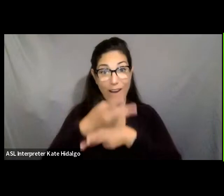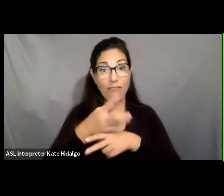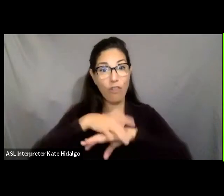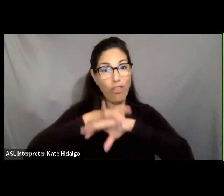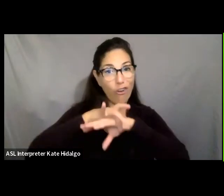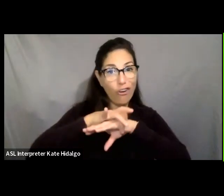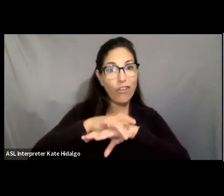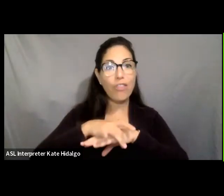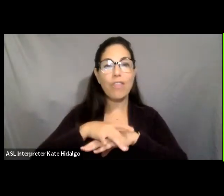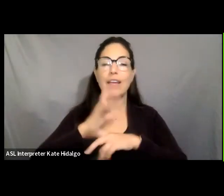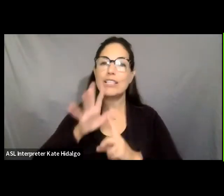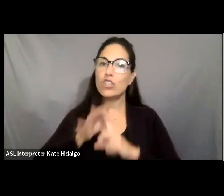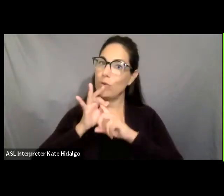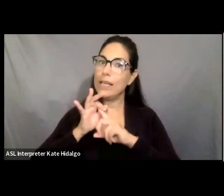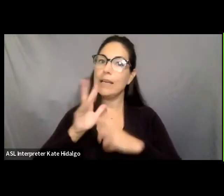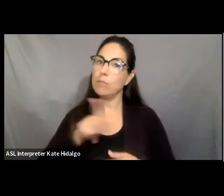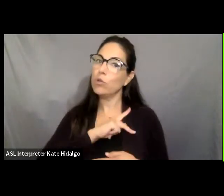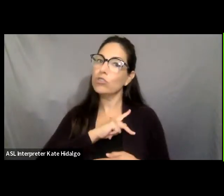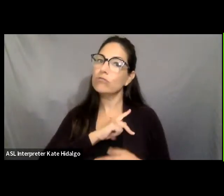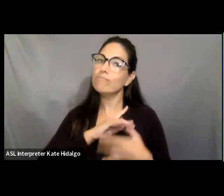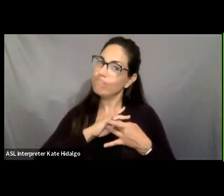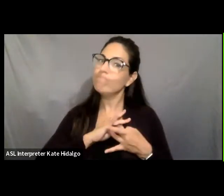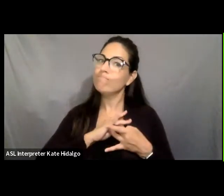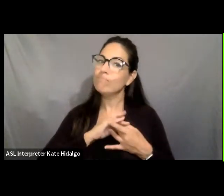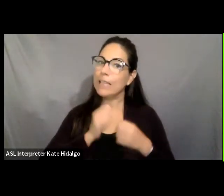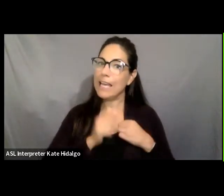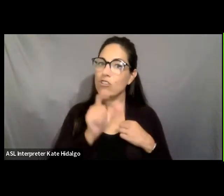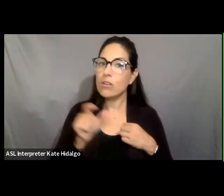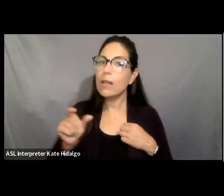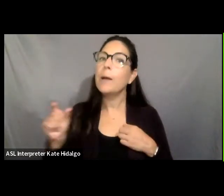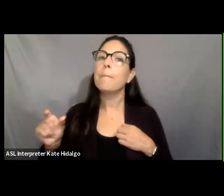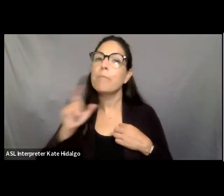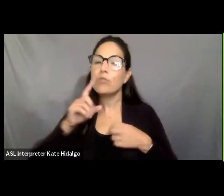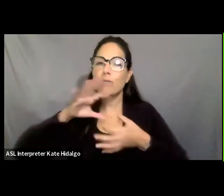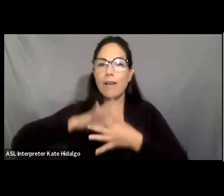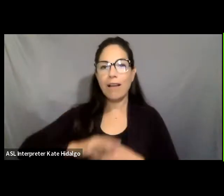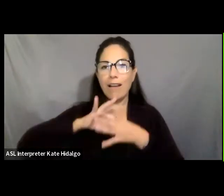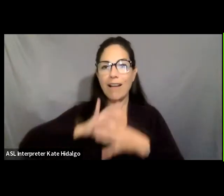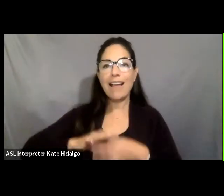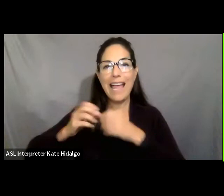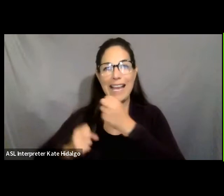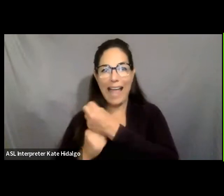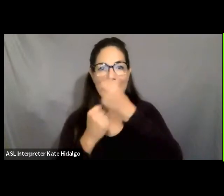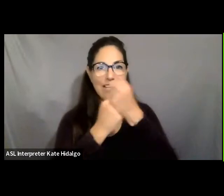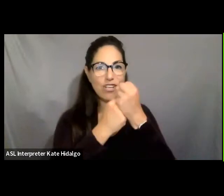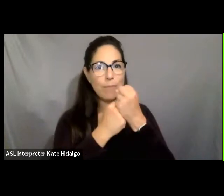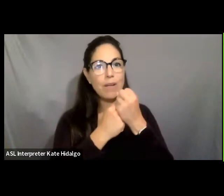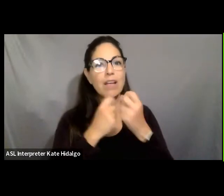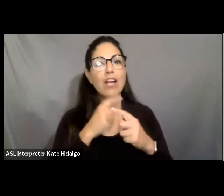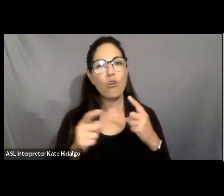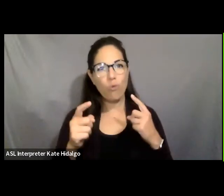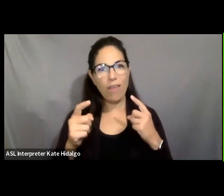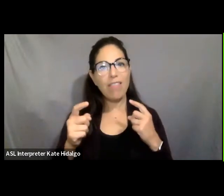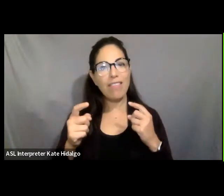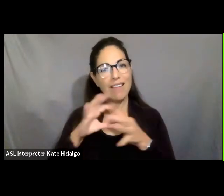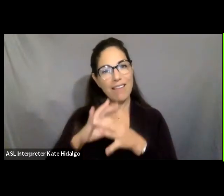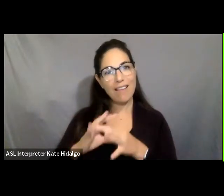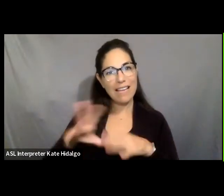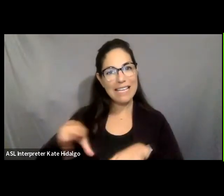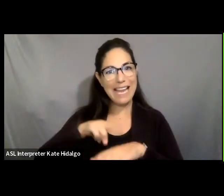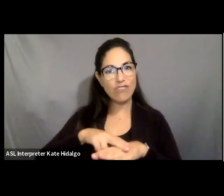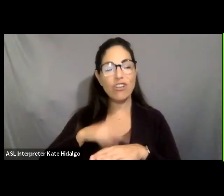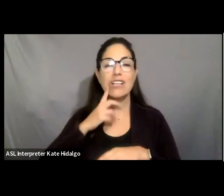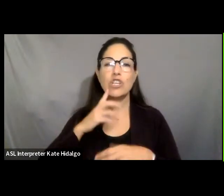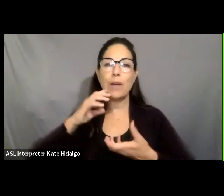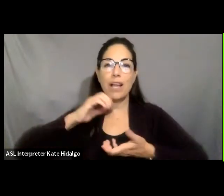earth is unique and personal to each of us, but should be rooted in allyship with the Ramaytush Ohlone so we can work together